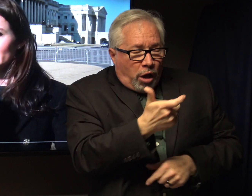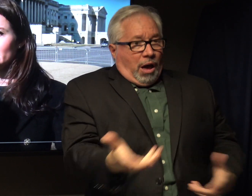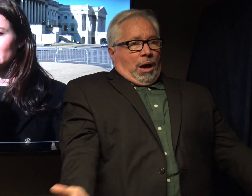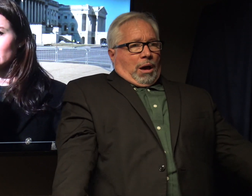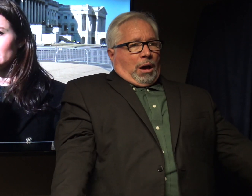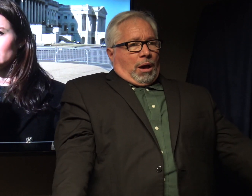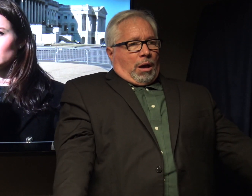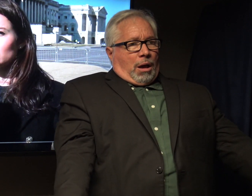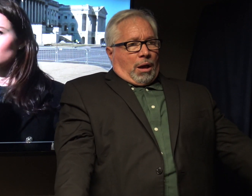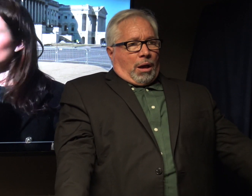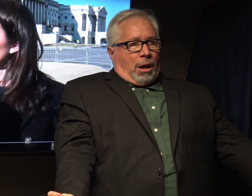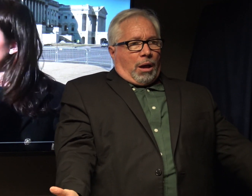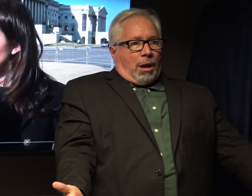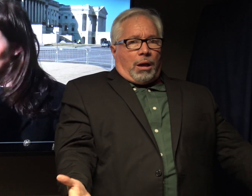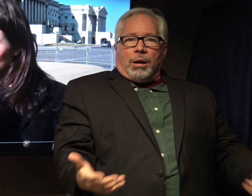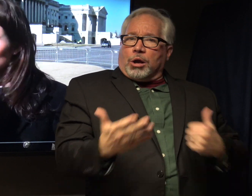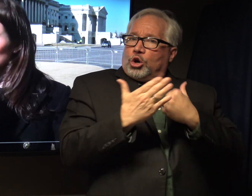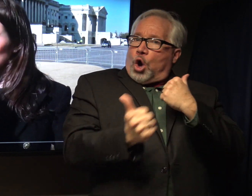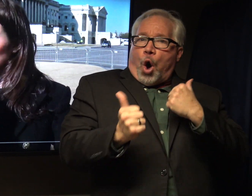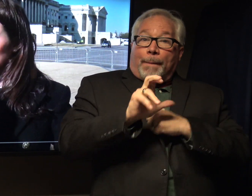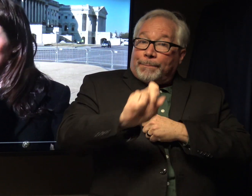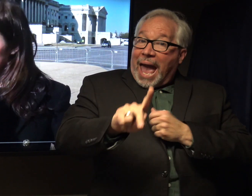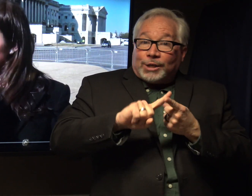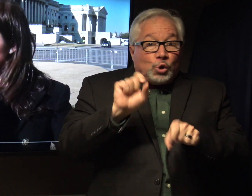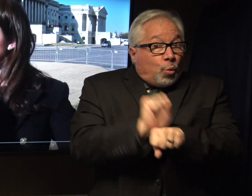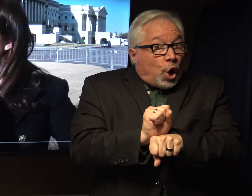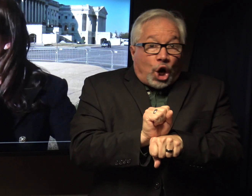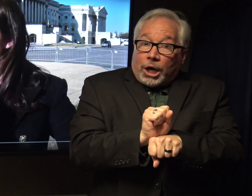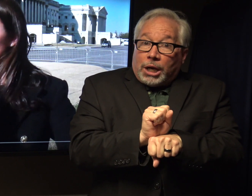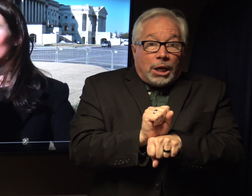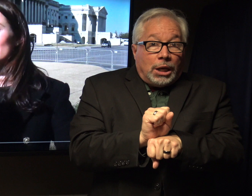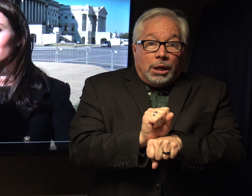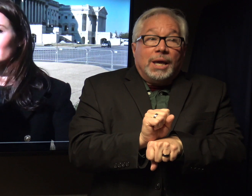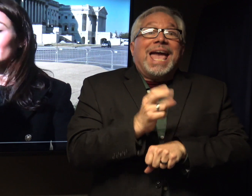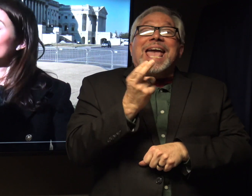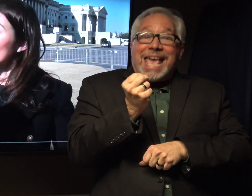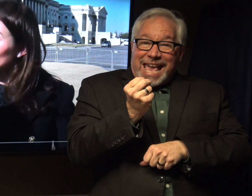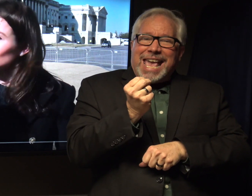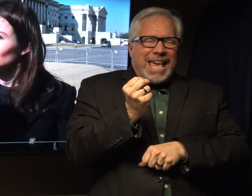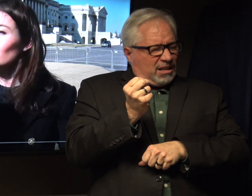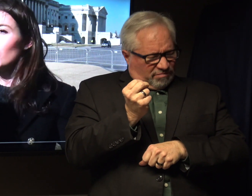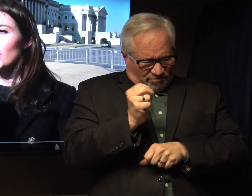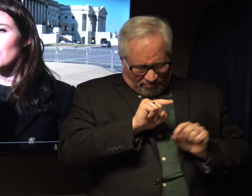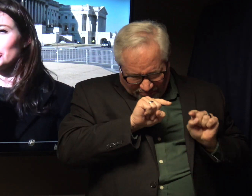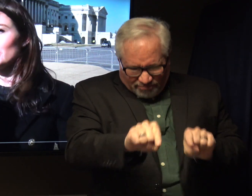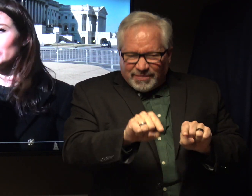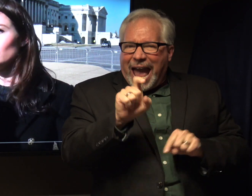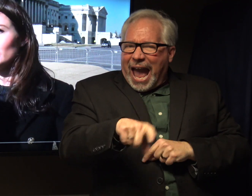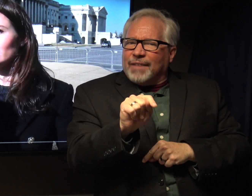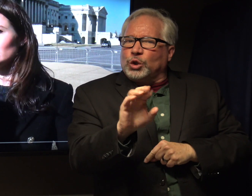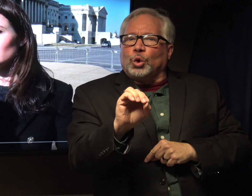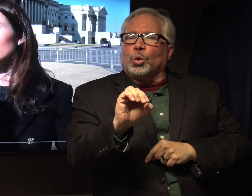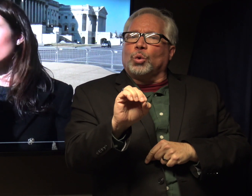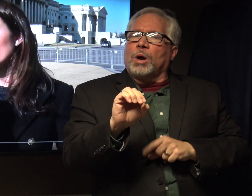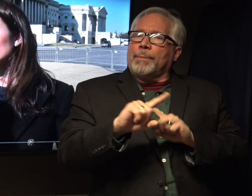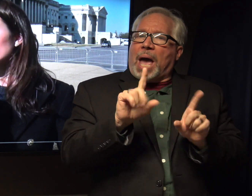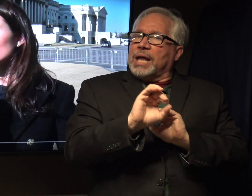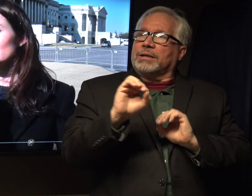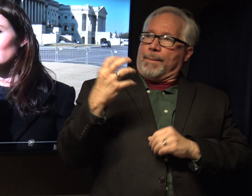he said that he wasn't called back into work, that he did come because he felt like he had to, but that no one called him back.